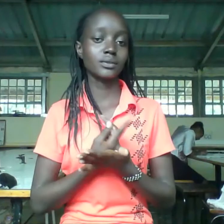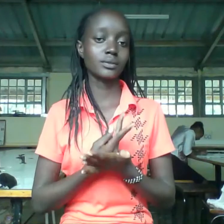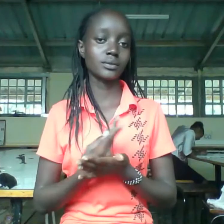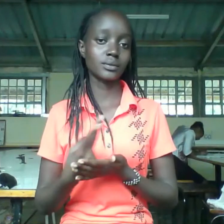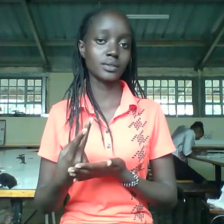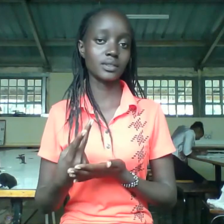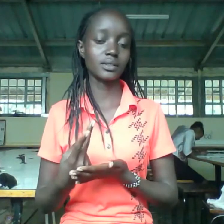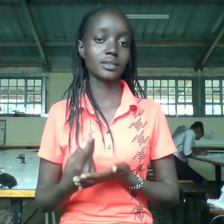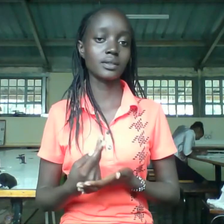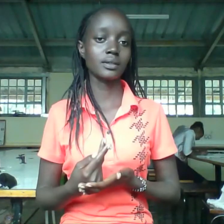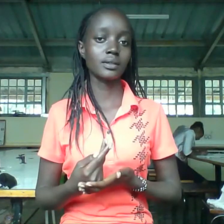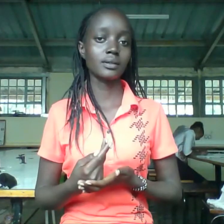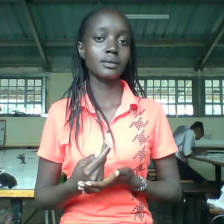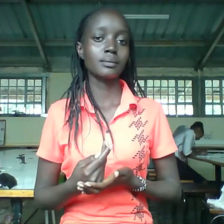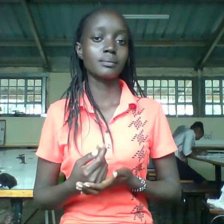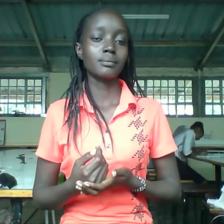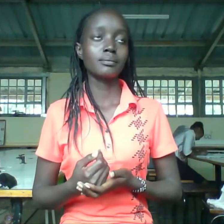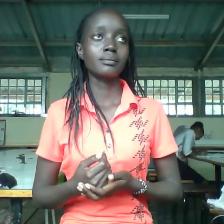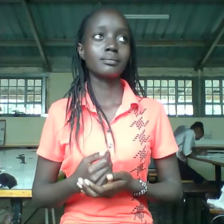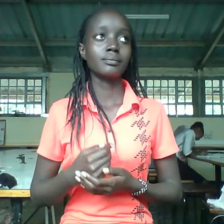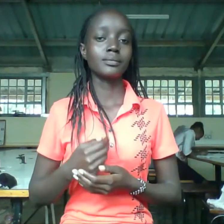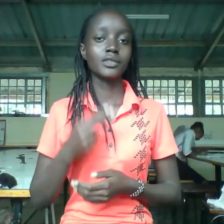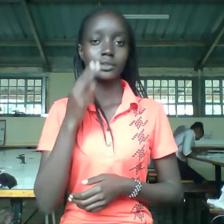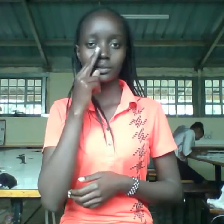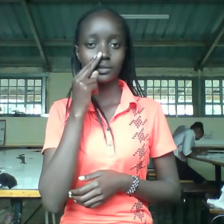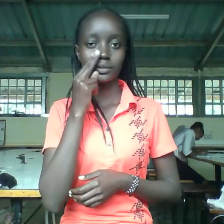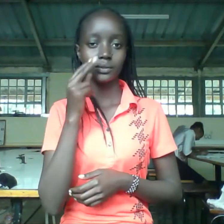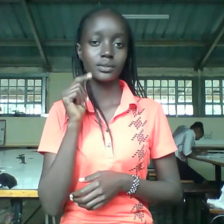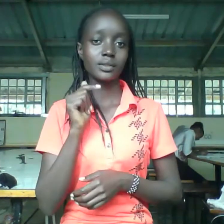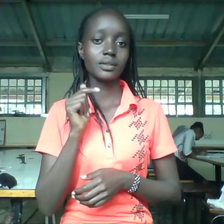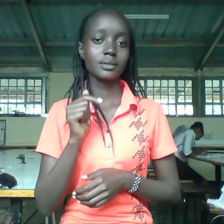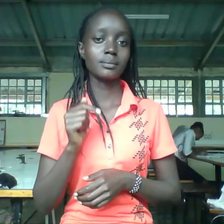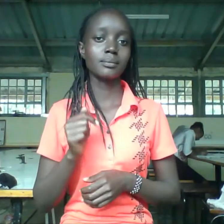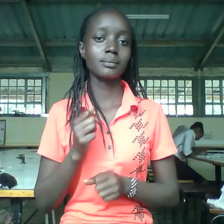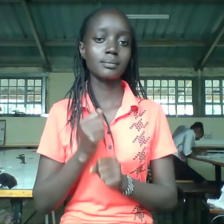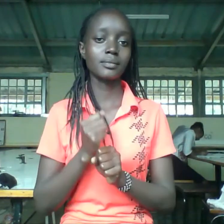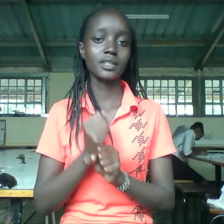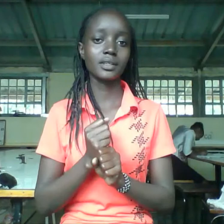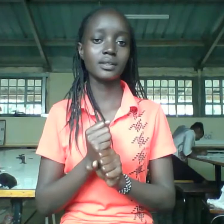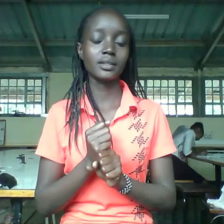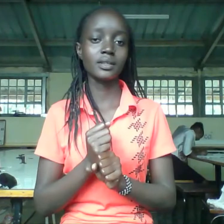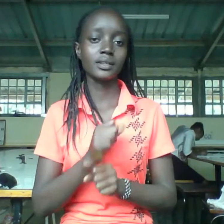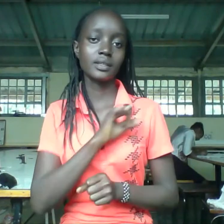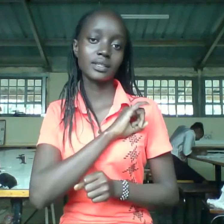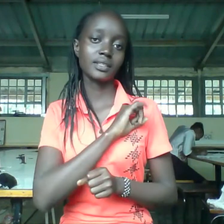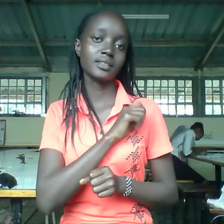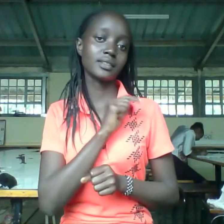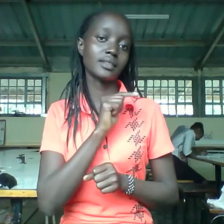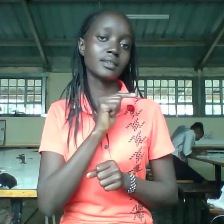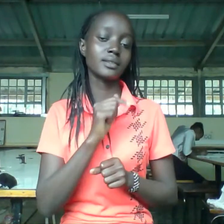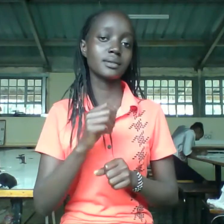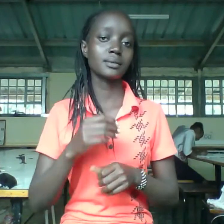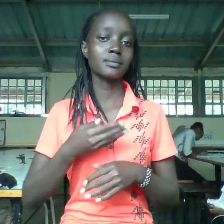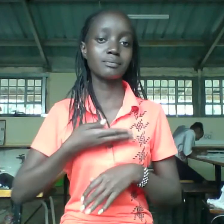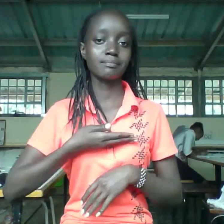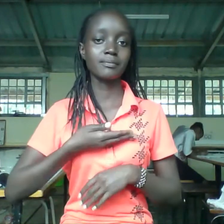The constant teasing made Isaac smile too, and he soon forgave Milton for his carelessness.